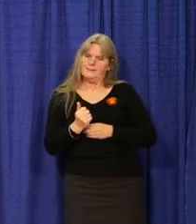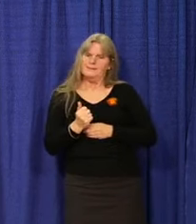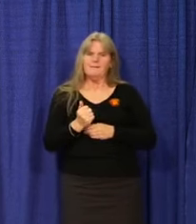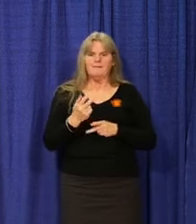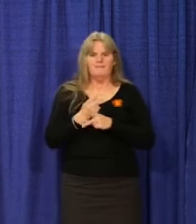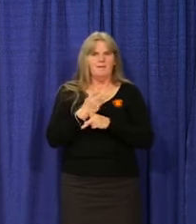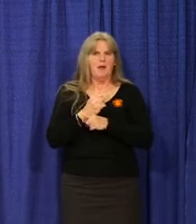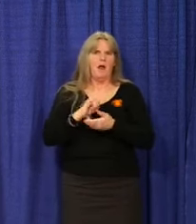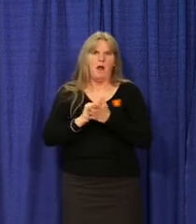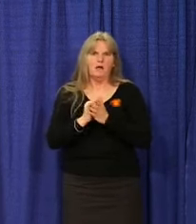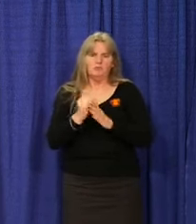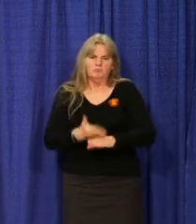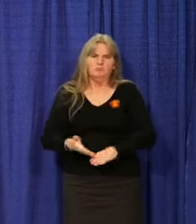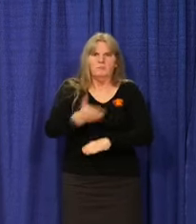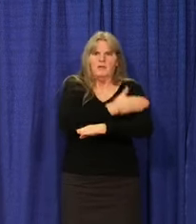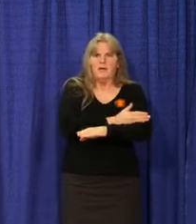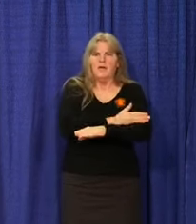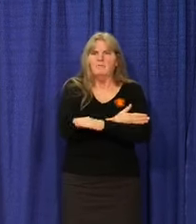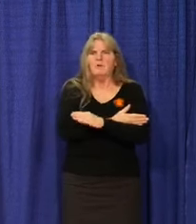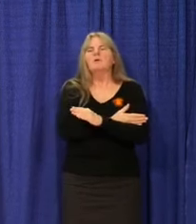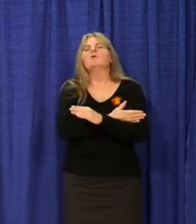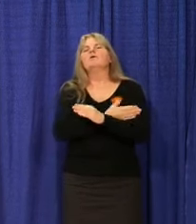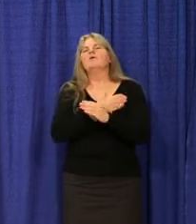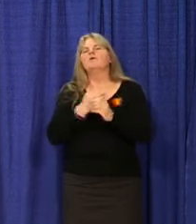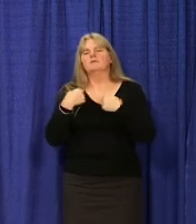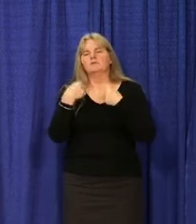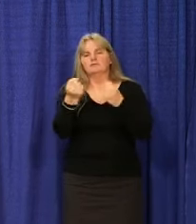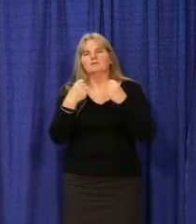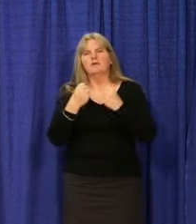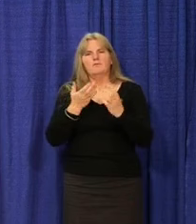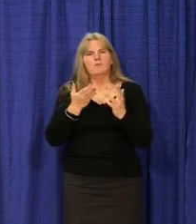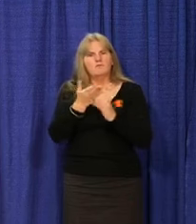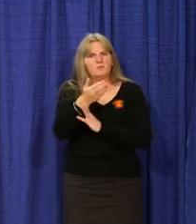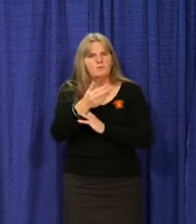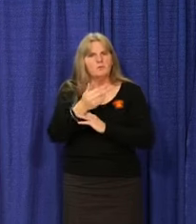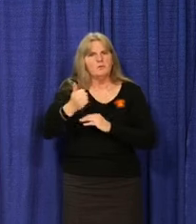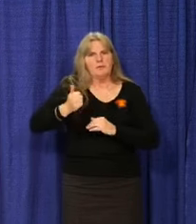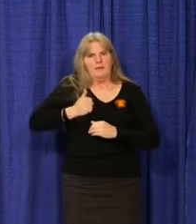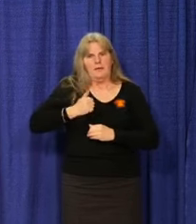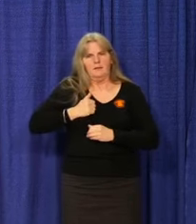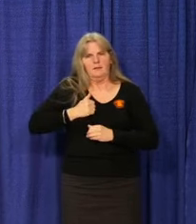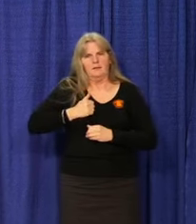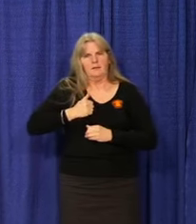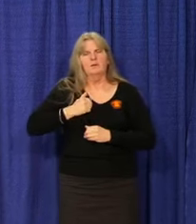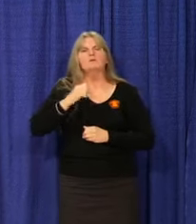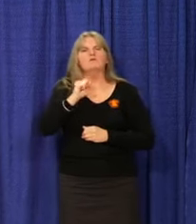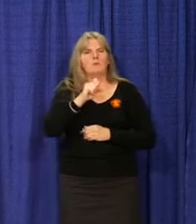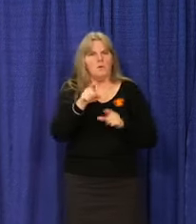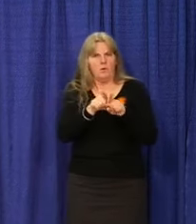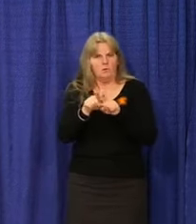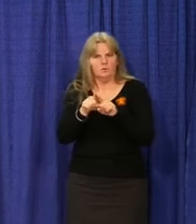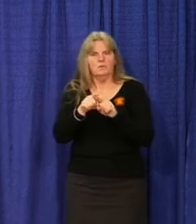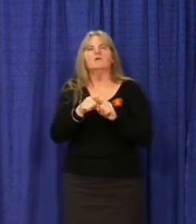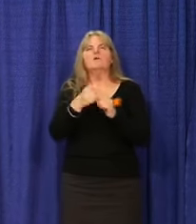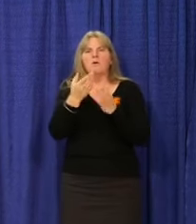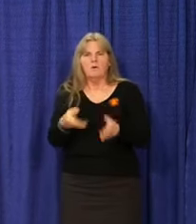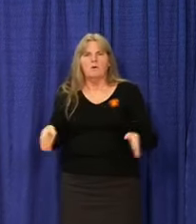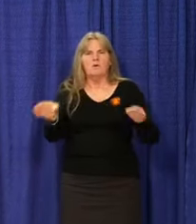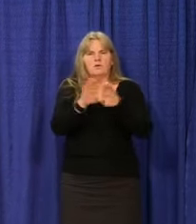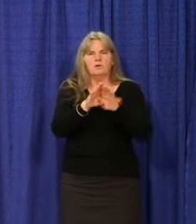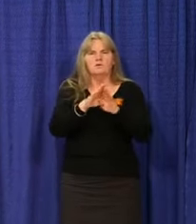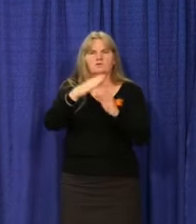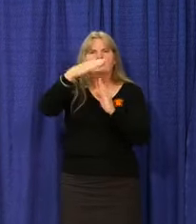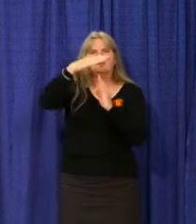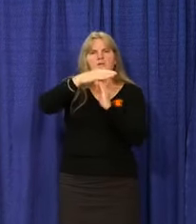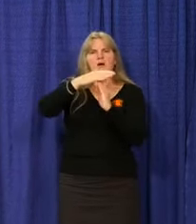has come a long way in the past 2 months. So we are also closing down the mandatory information stop near the